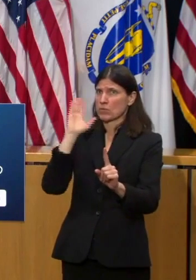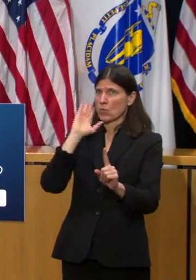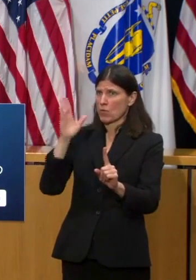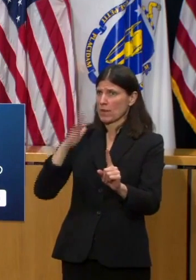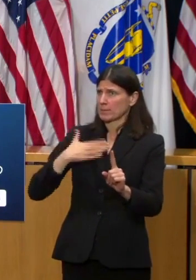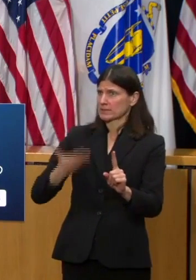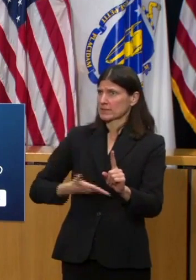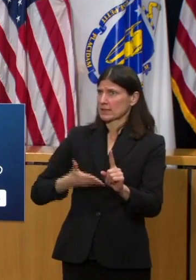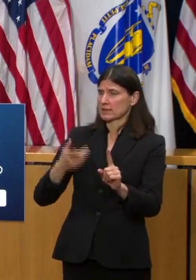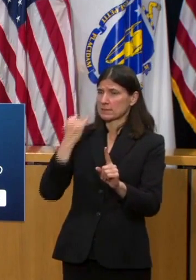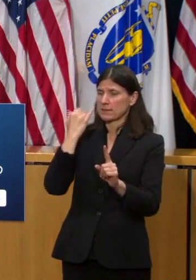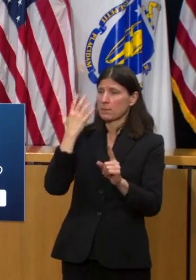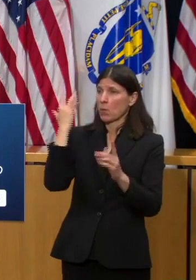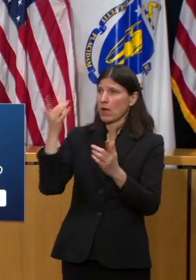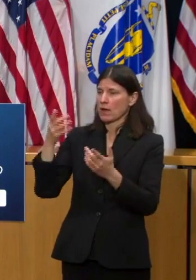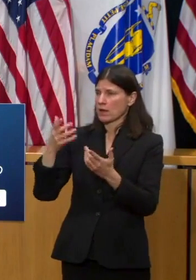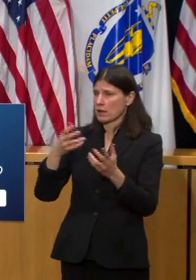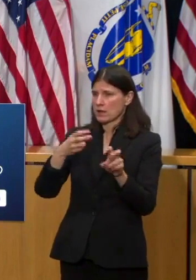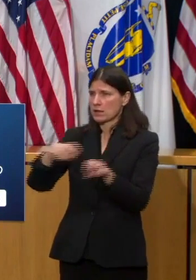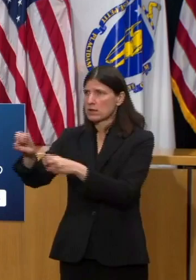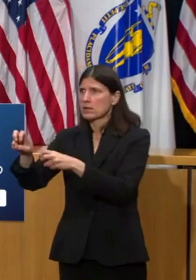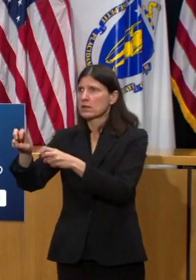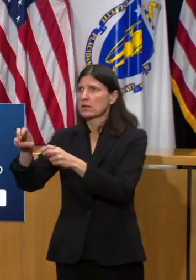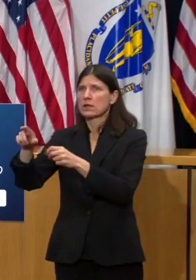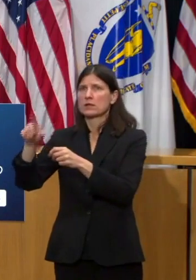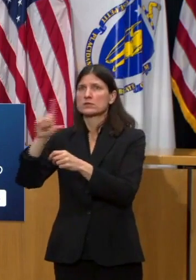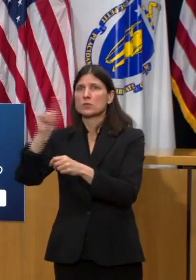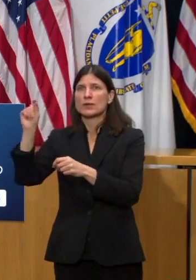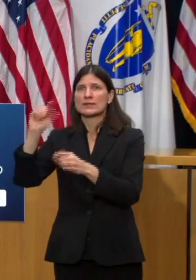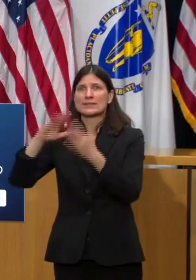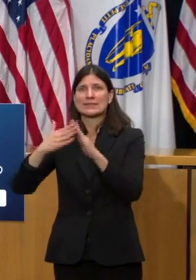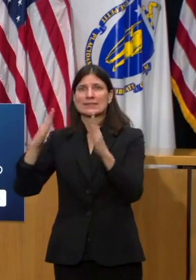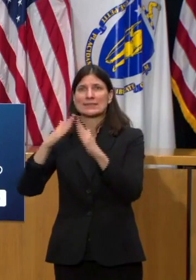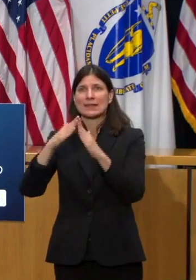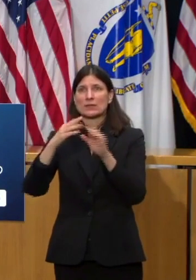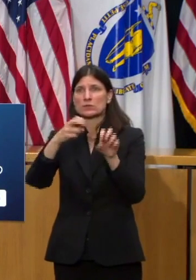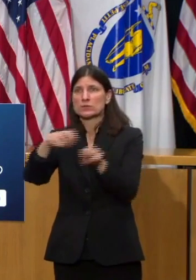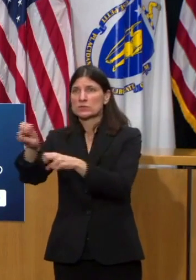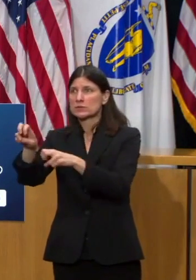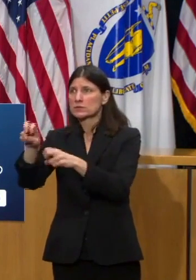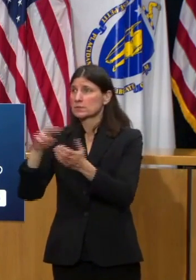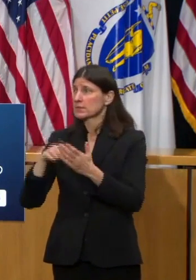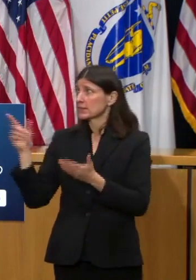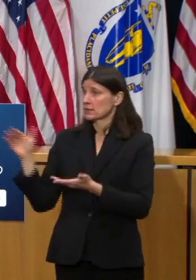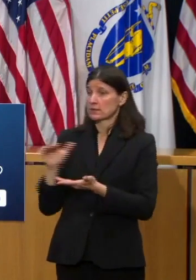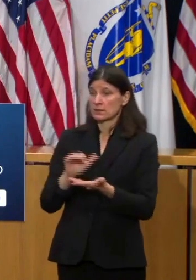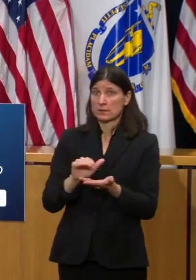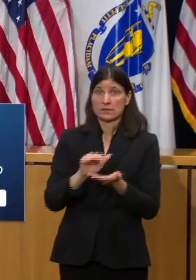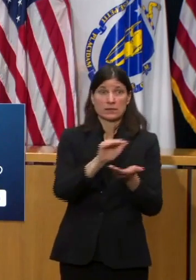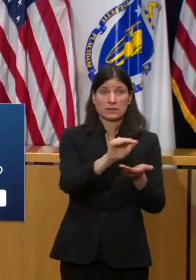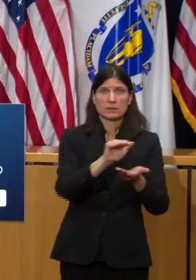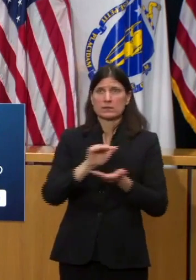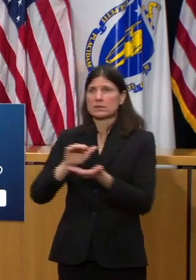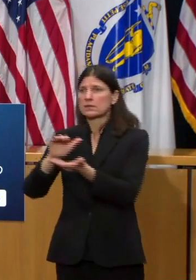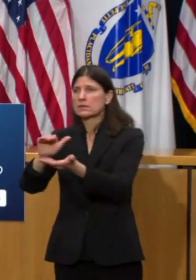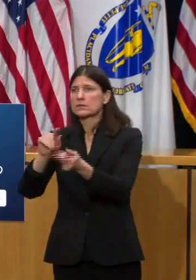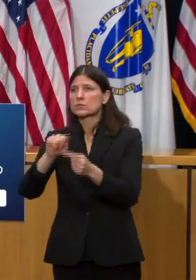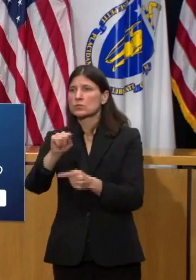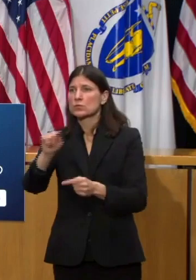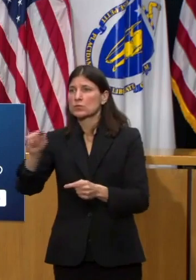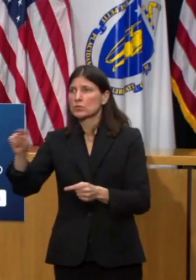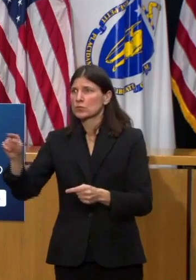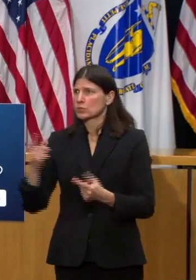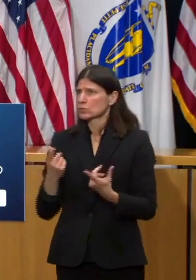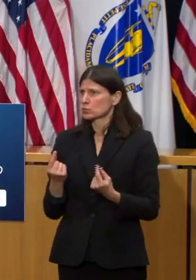that we hope and anticipate that a lot of folks at the local level who aren't part of a collaborative or who don't